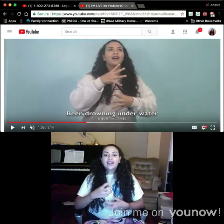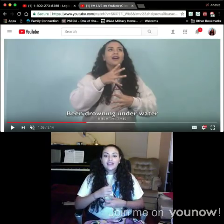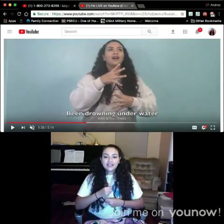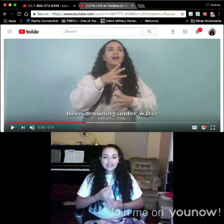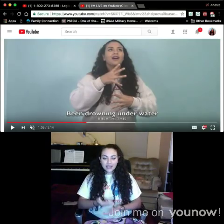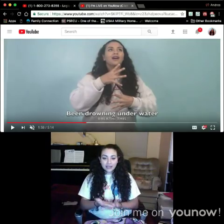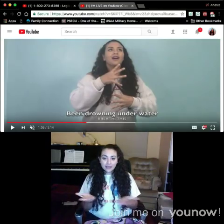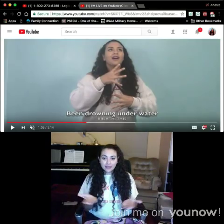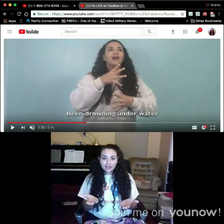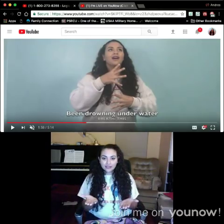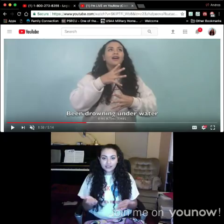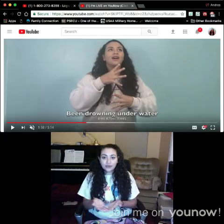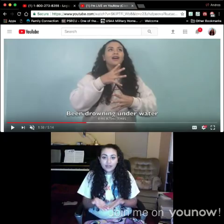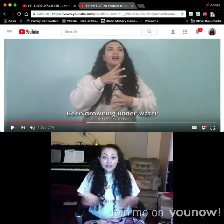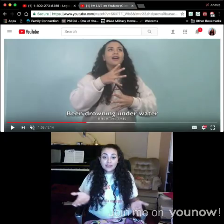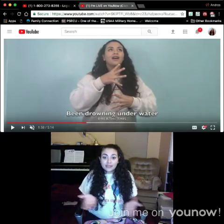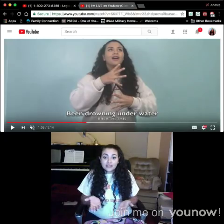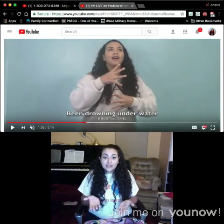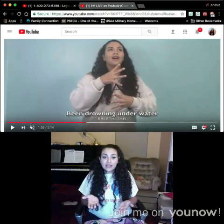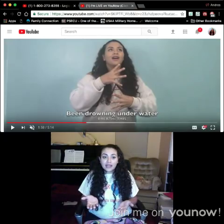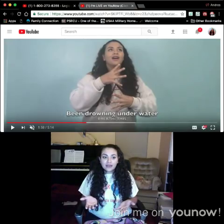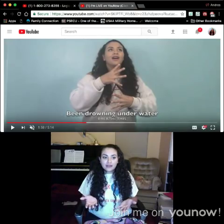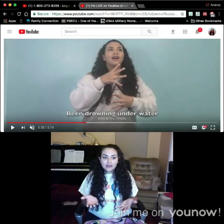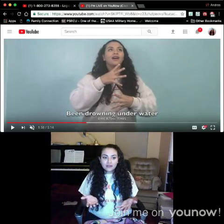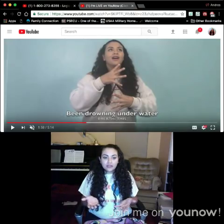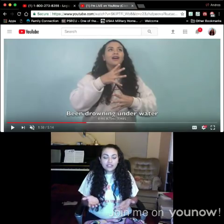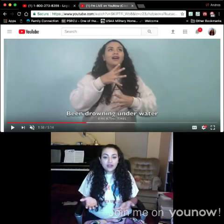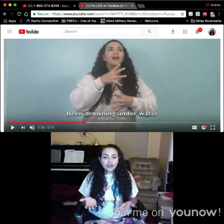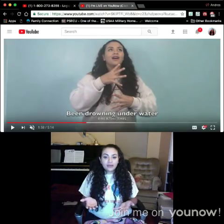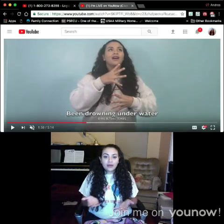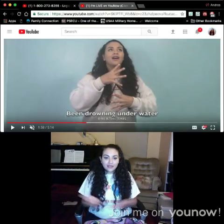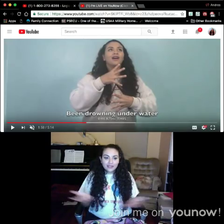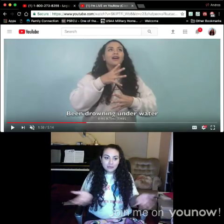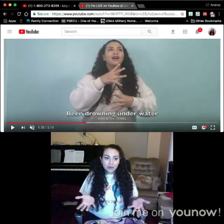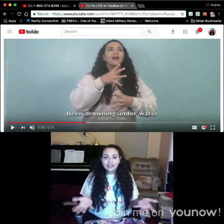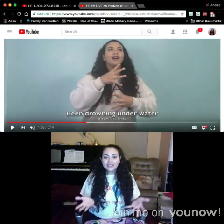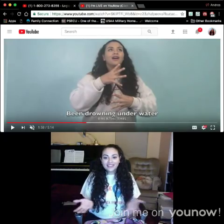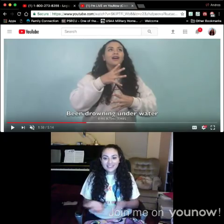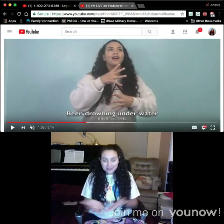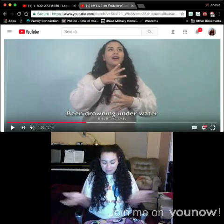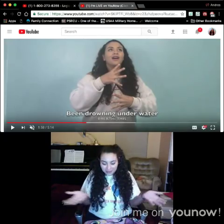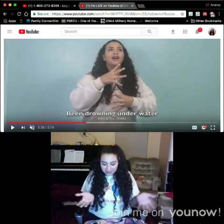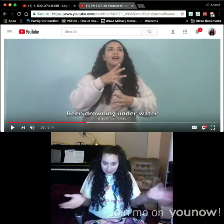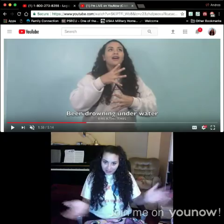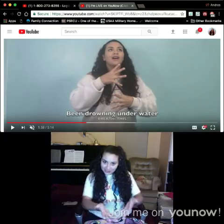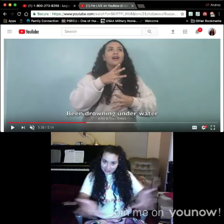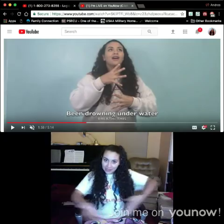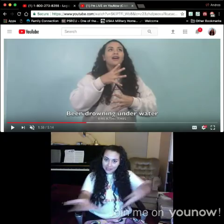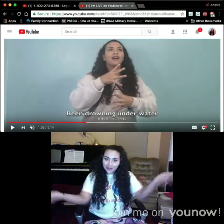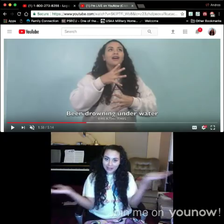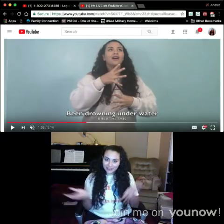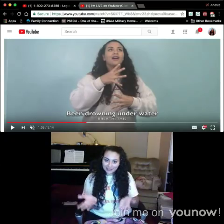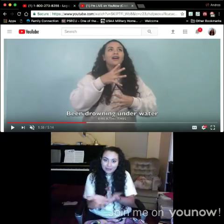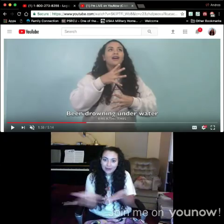Breath, and then I signed this to show that this is like what she's talking about. This moment, this feeling,